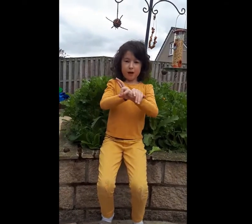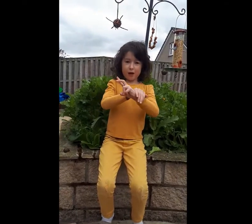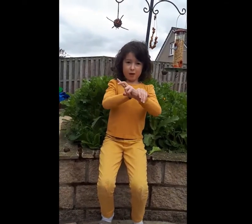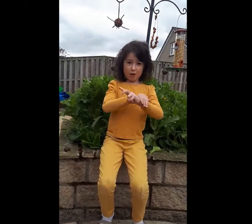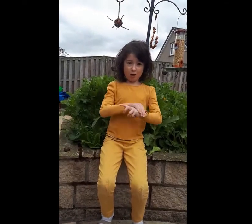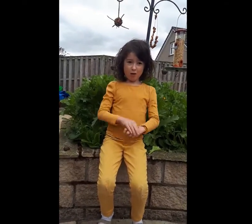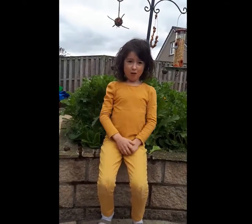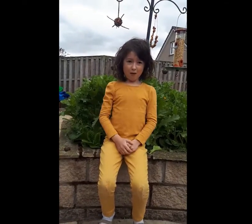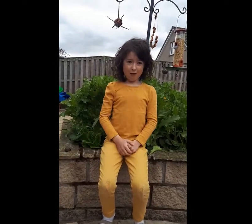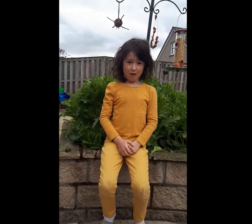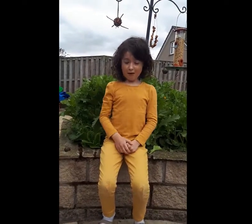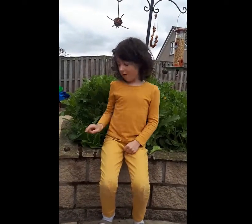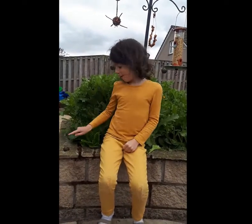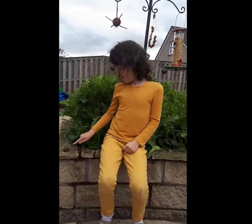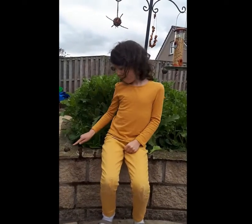snail.